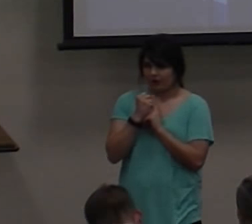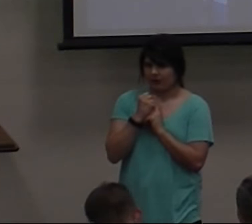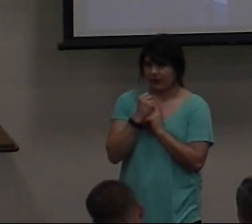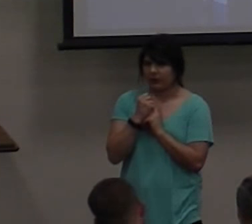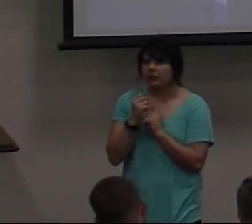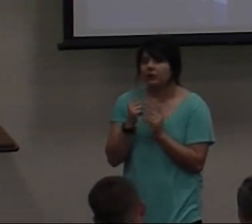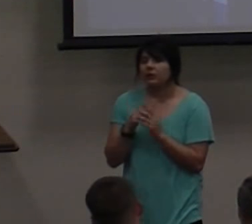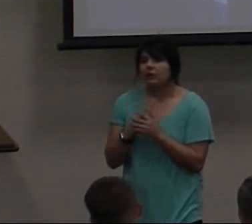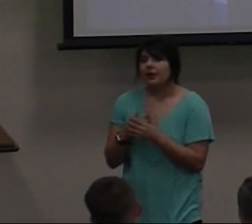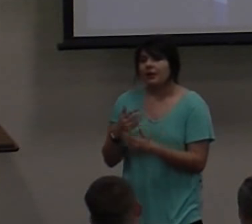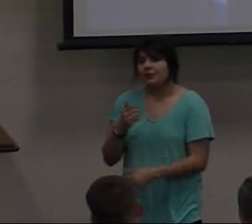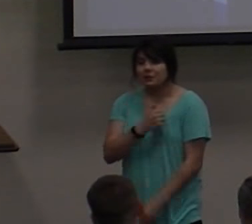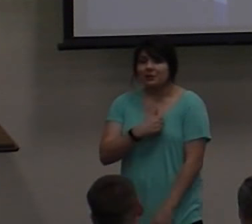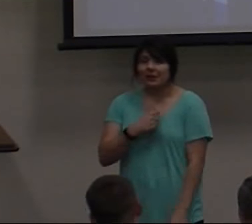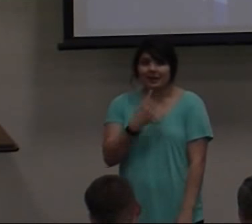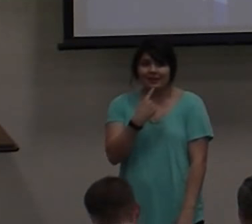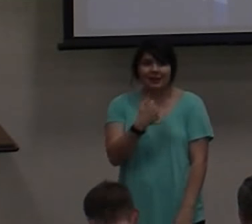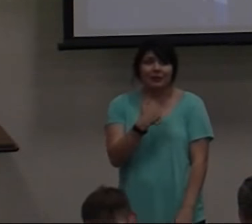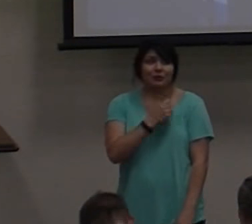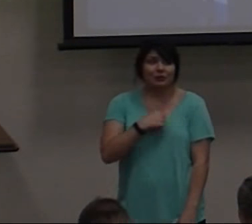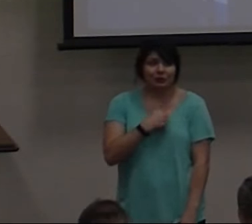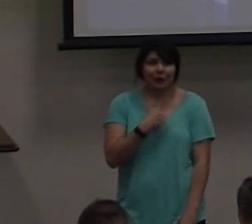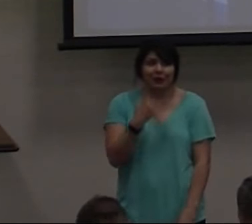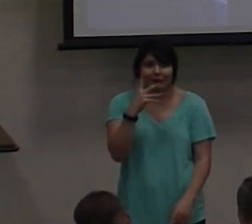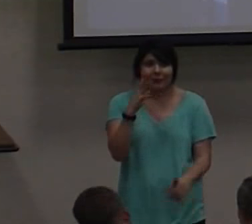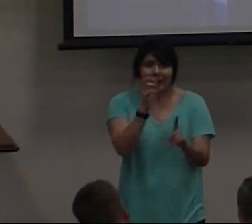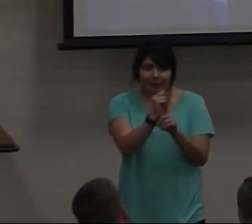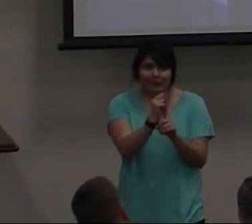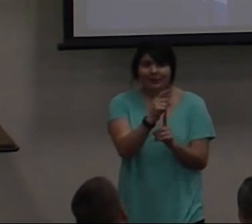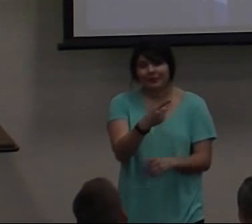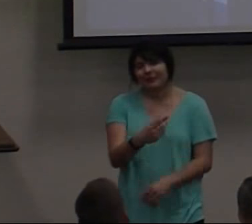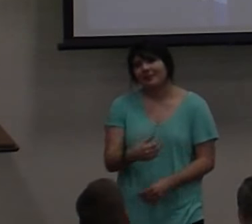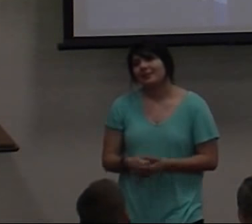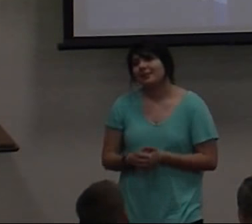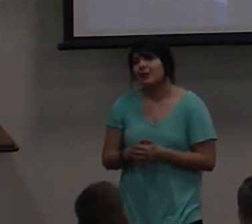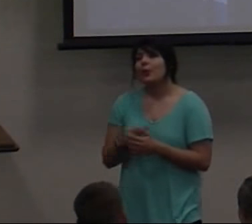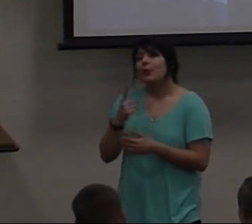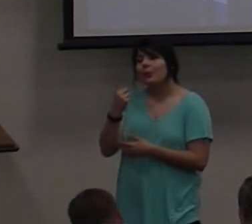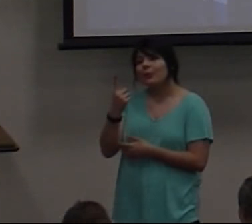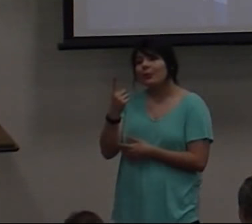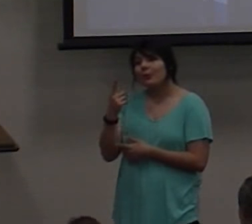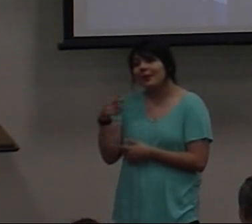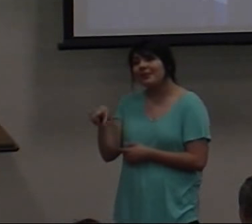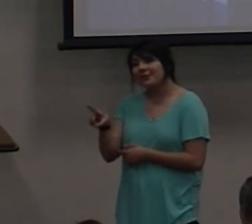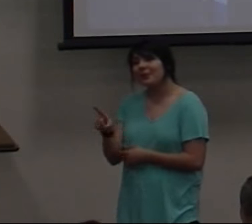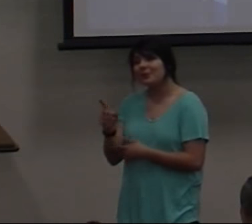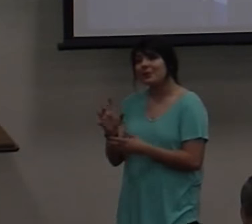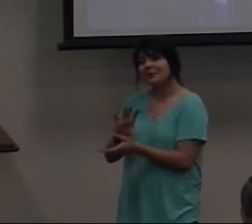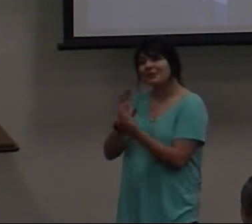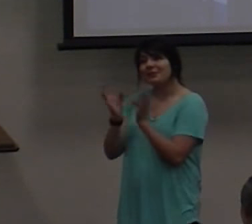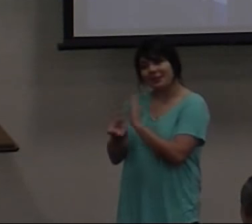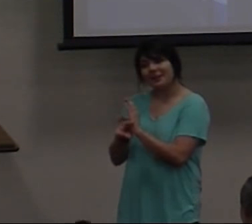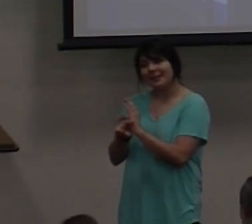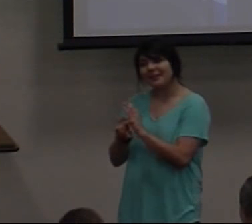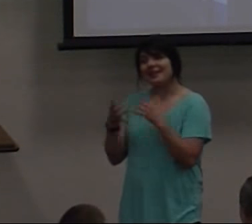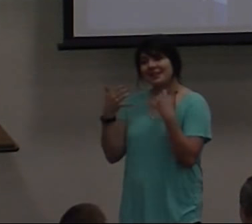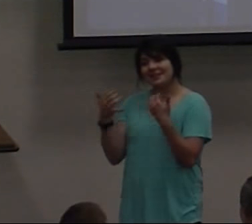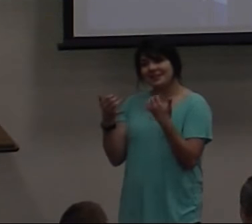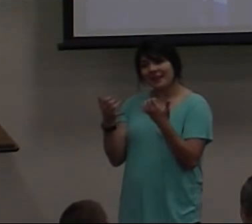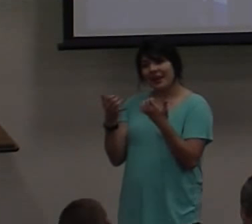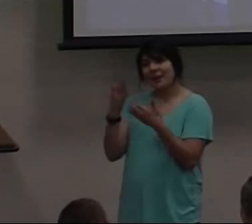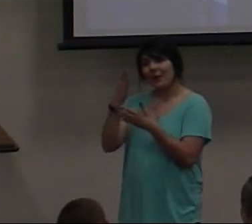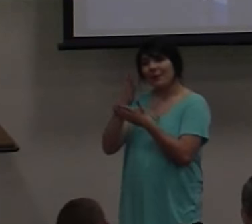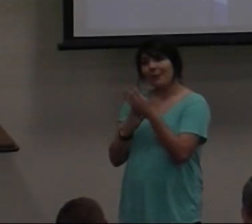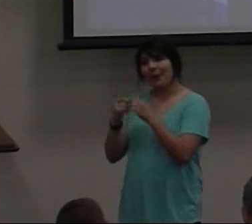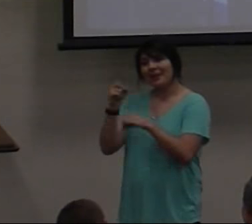for taking me hostage. One of those was converted and is a part-time preacher